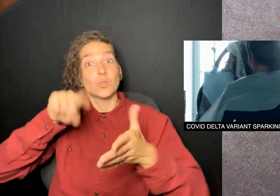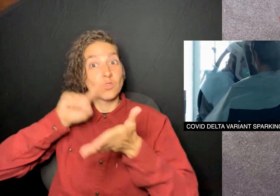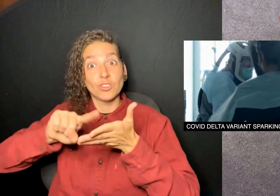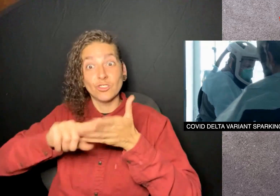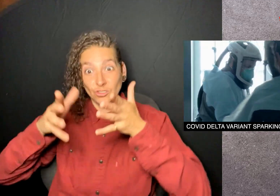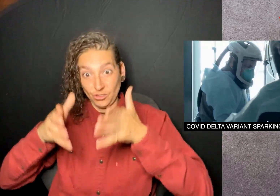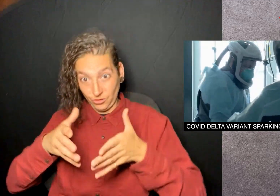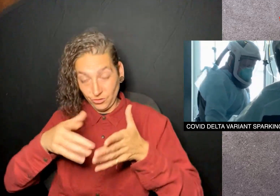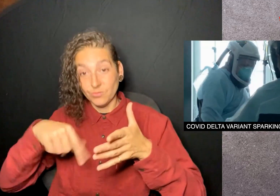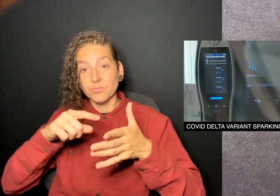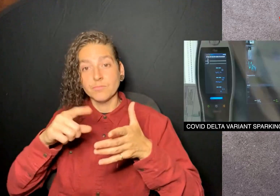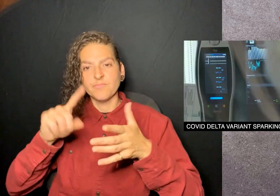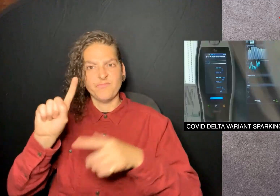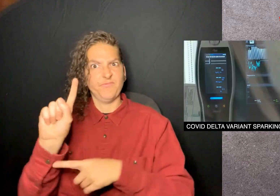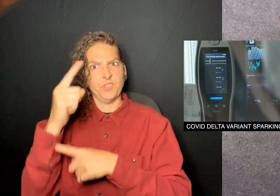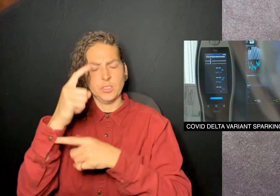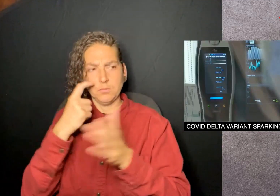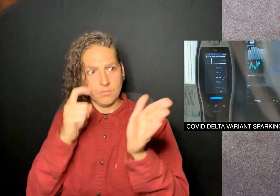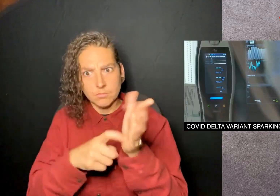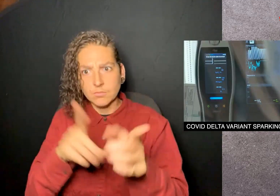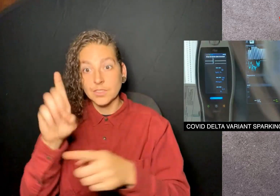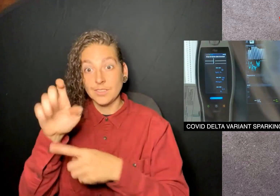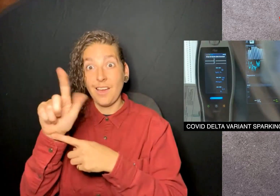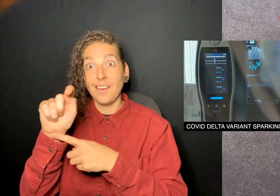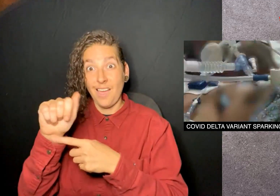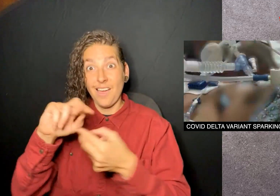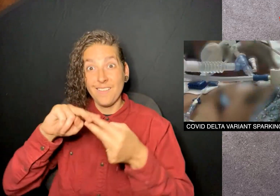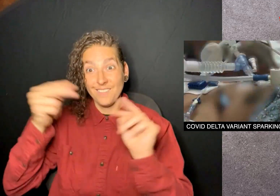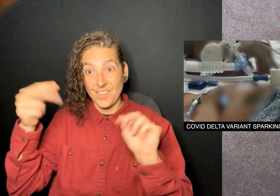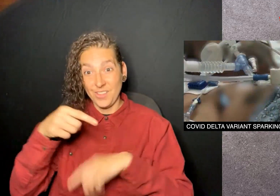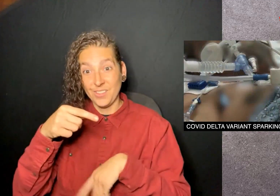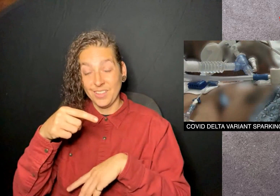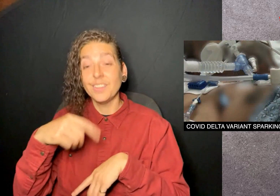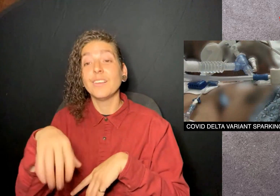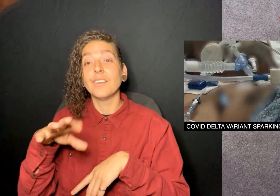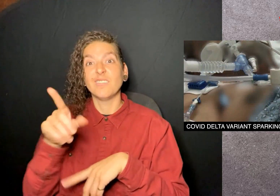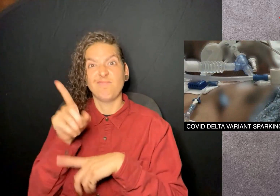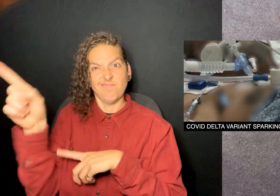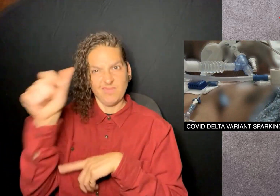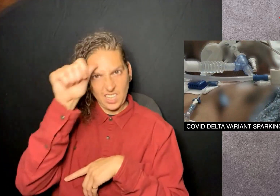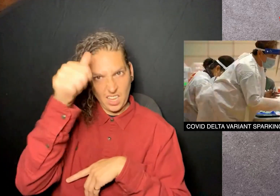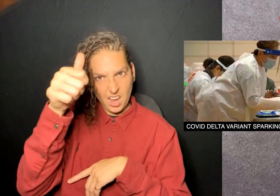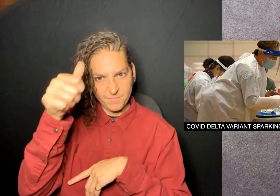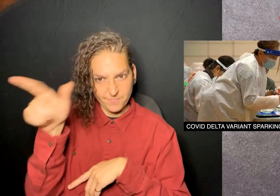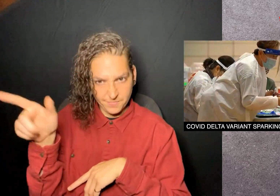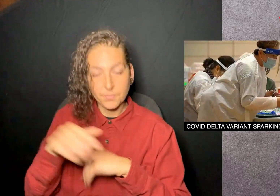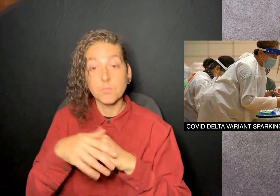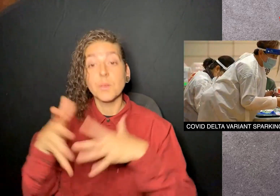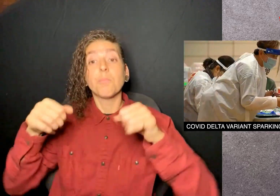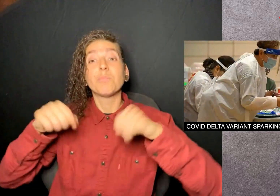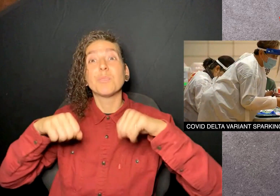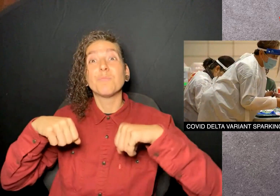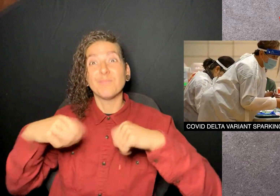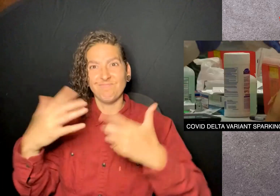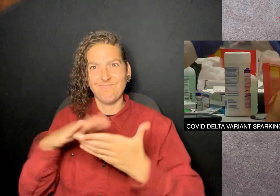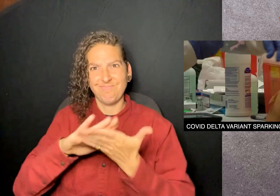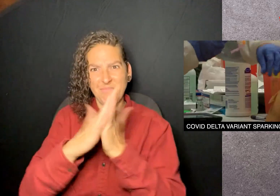Researchers first identified the Delta variant in India and say it could spell trouble for